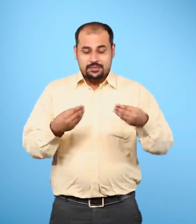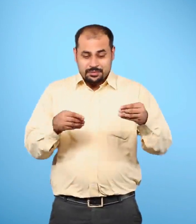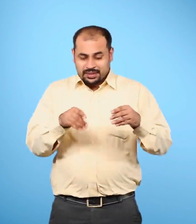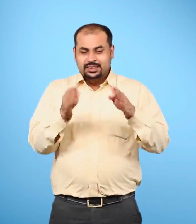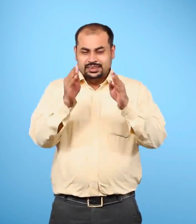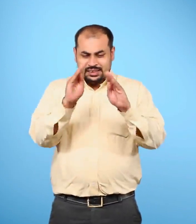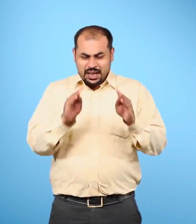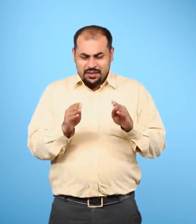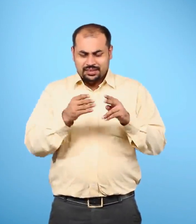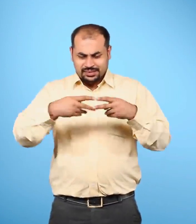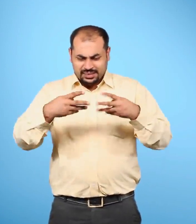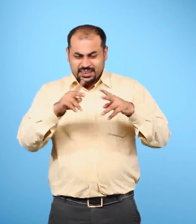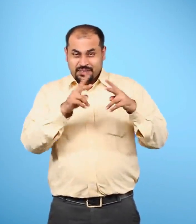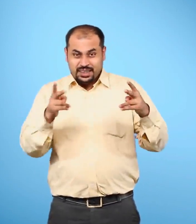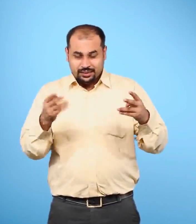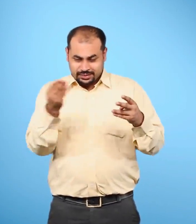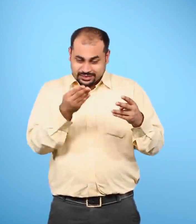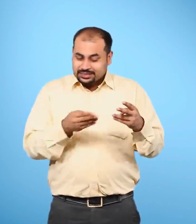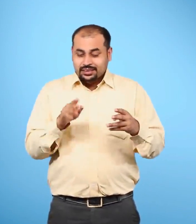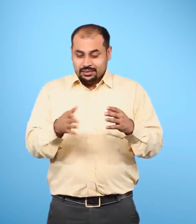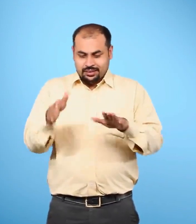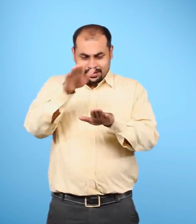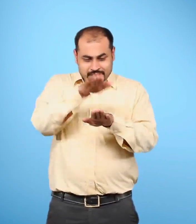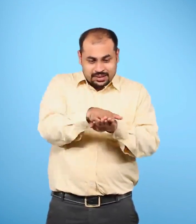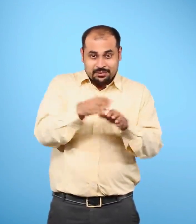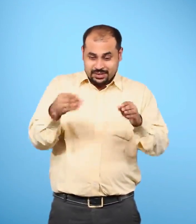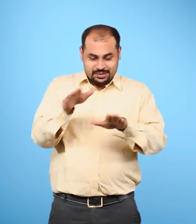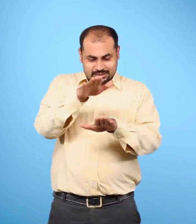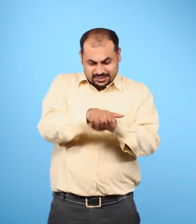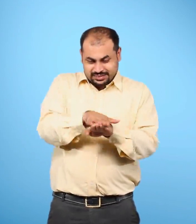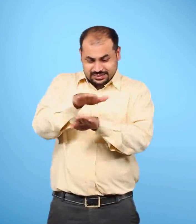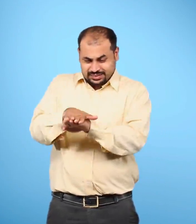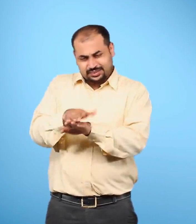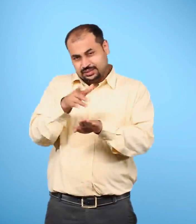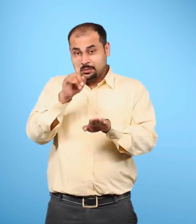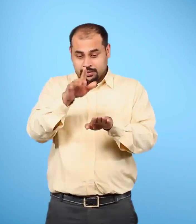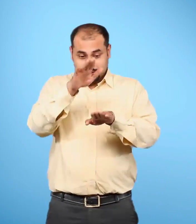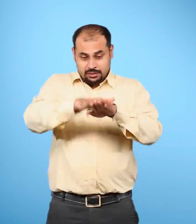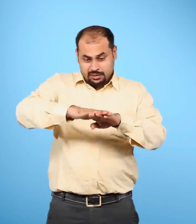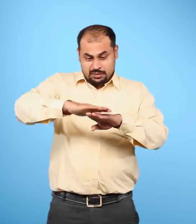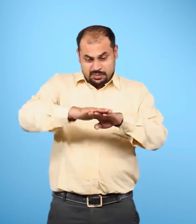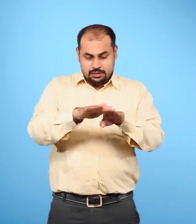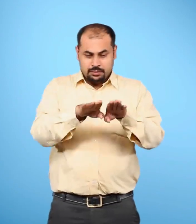Trace the shape to repeat it on a page, but remember, there must be no gaps between